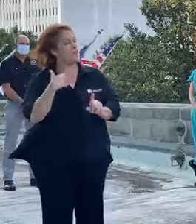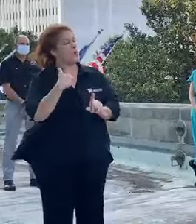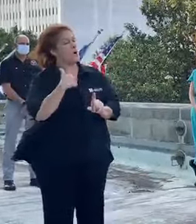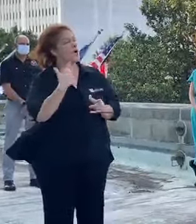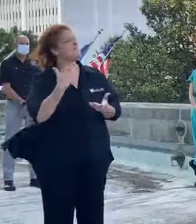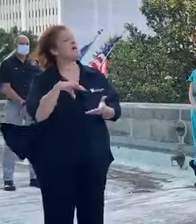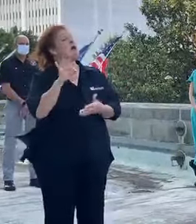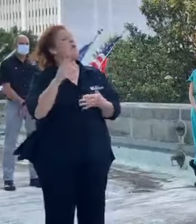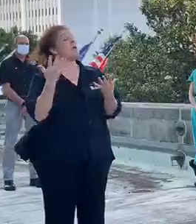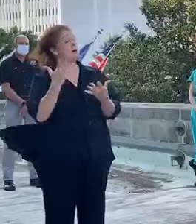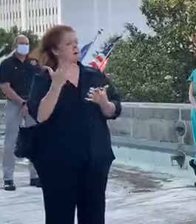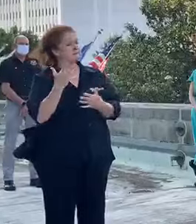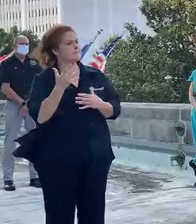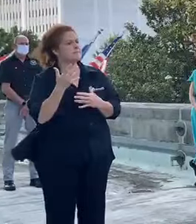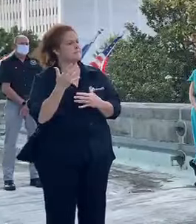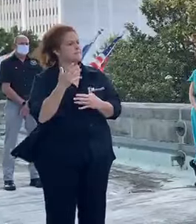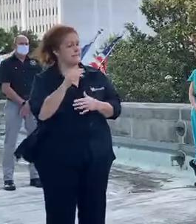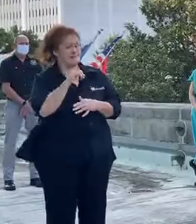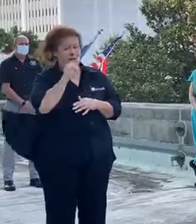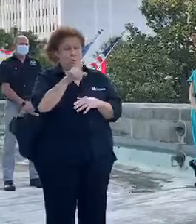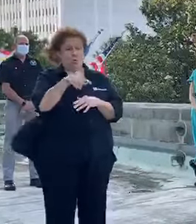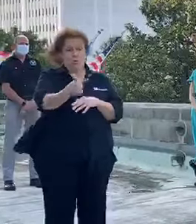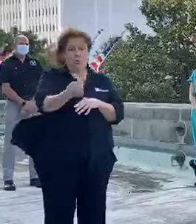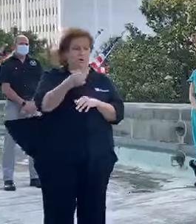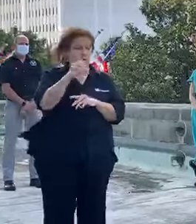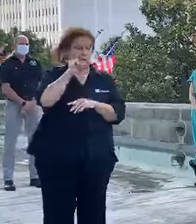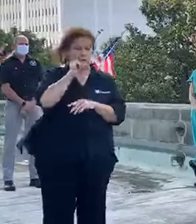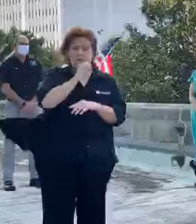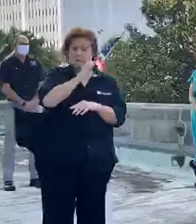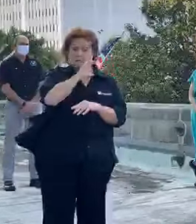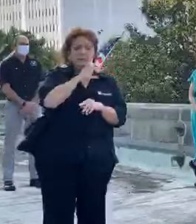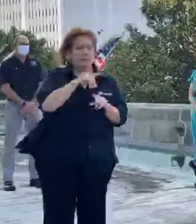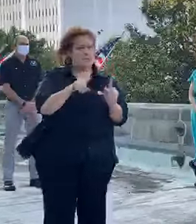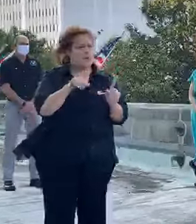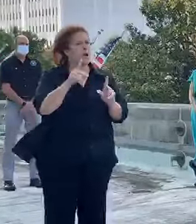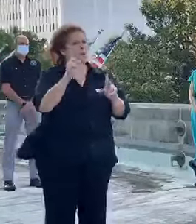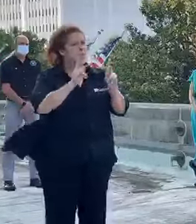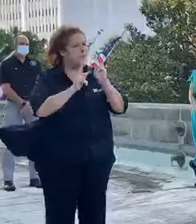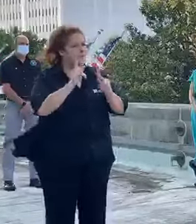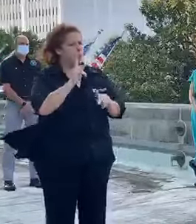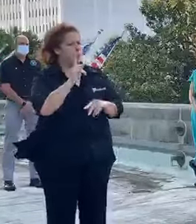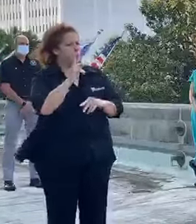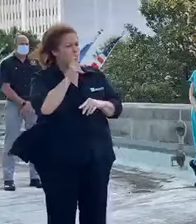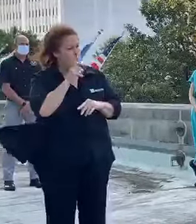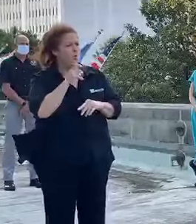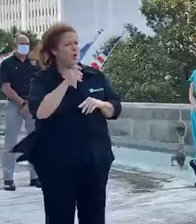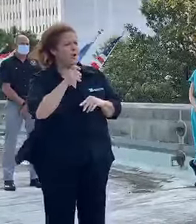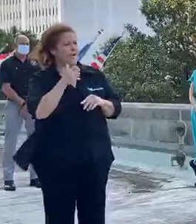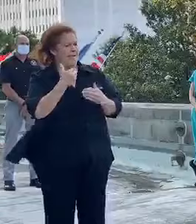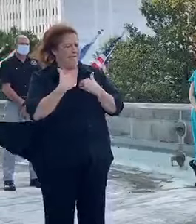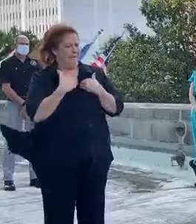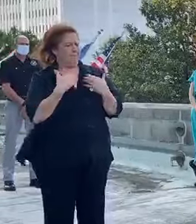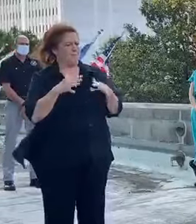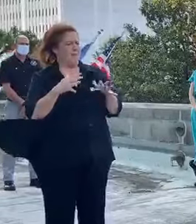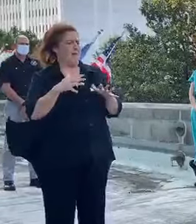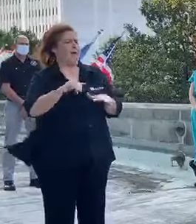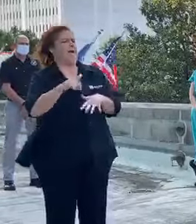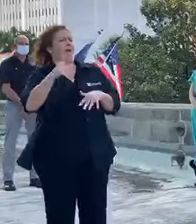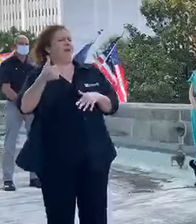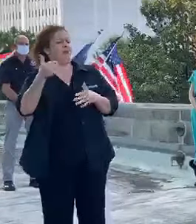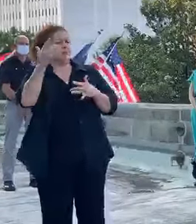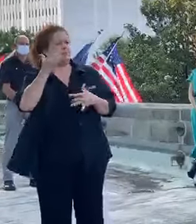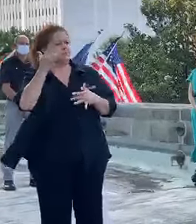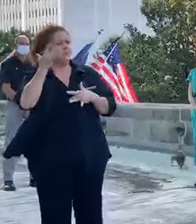through the months is that not only our seniors are impacted, it's our people who are living with pre-existing